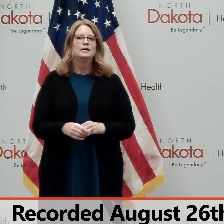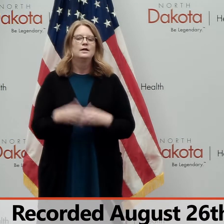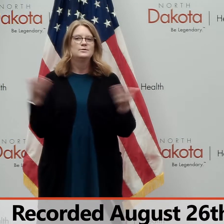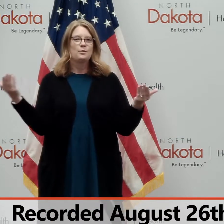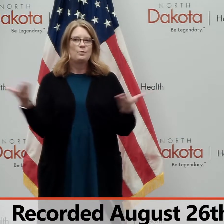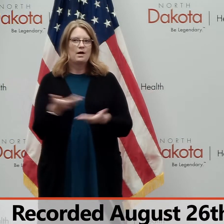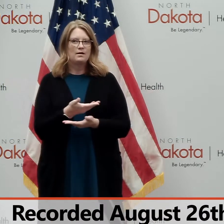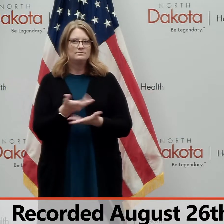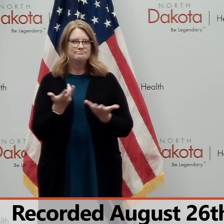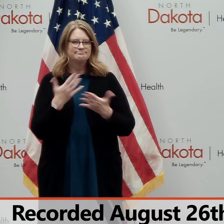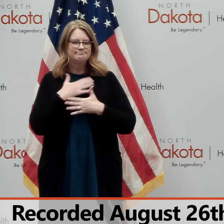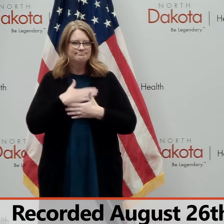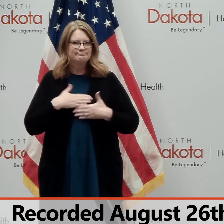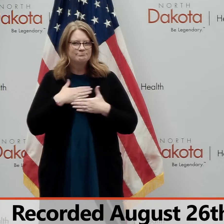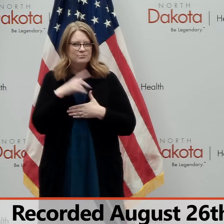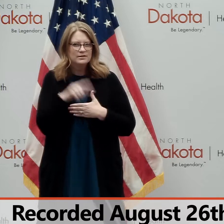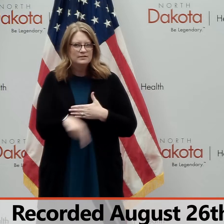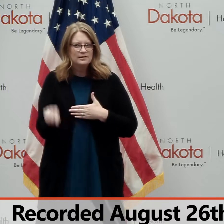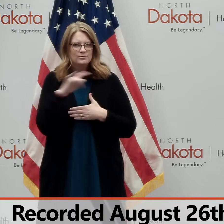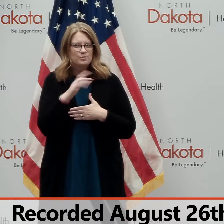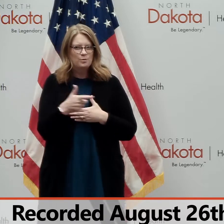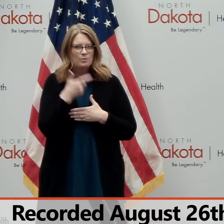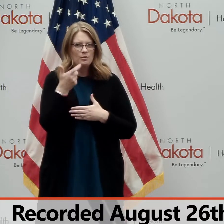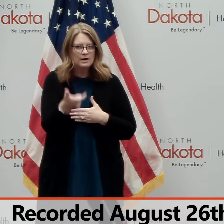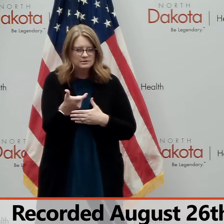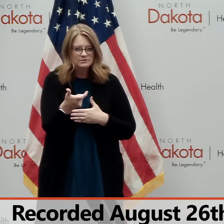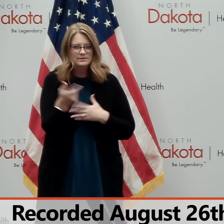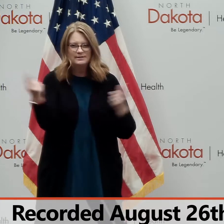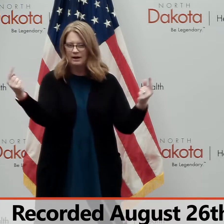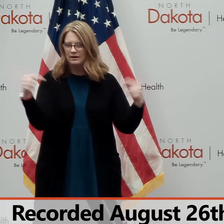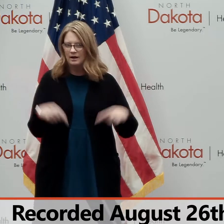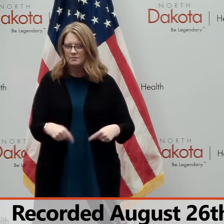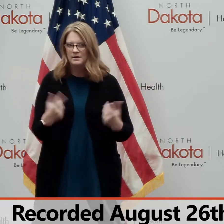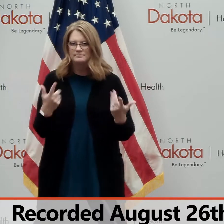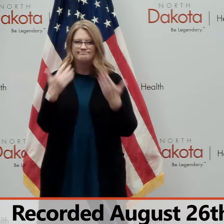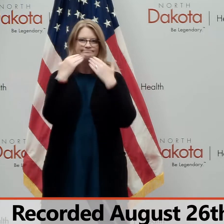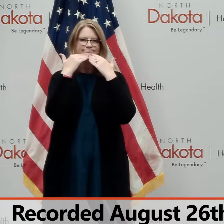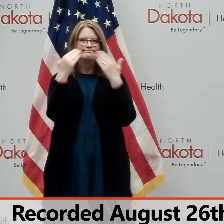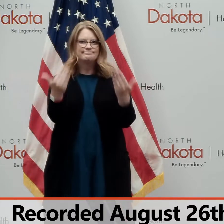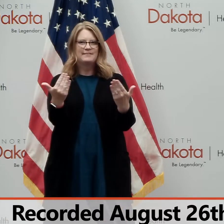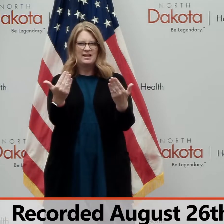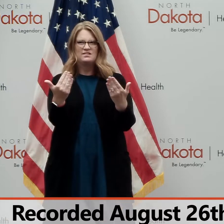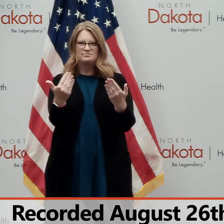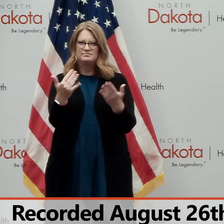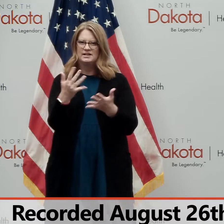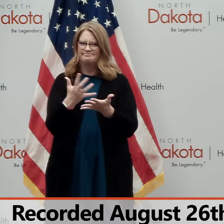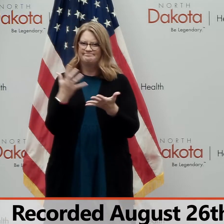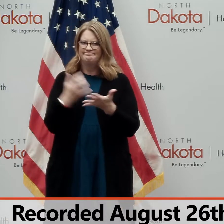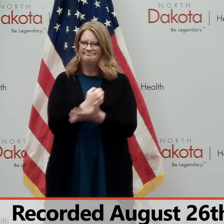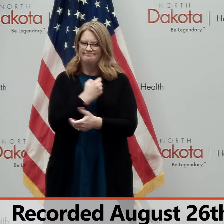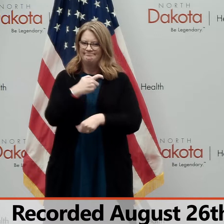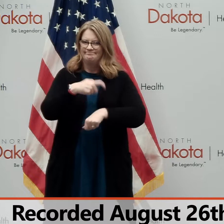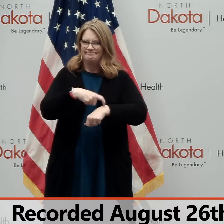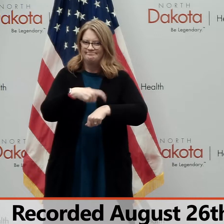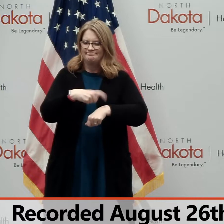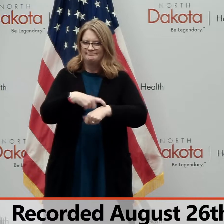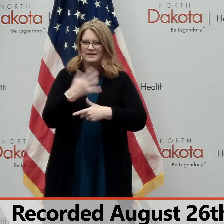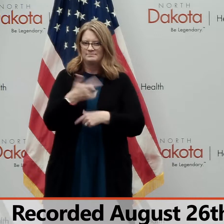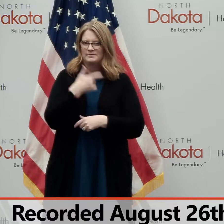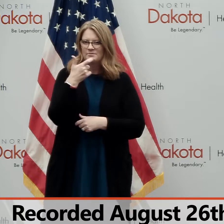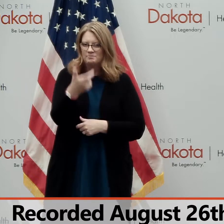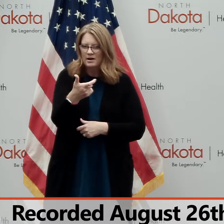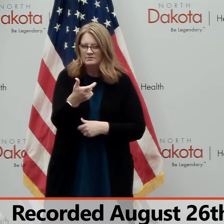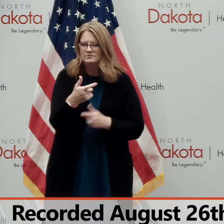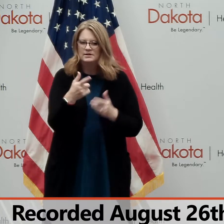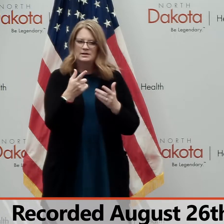Welcome and appreciate your being here today. Thank you for investing your time to make sure that you're staying close to the